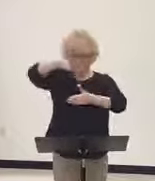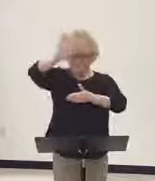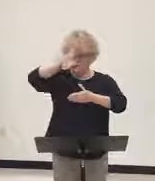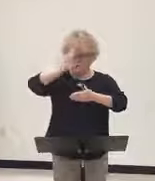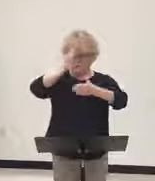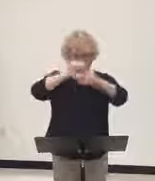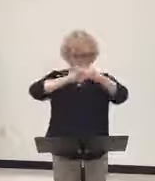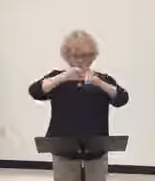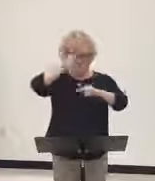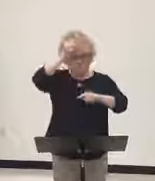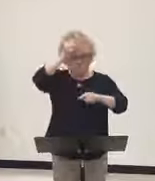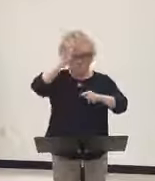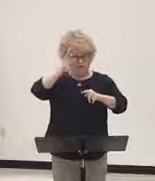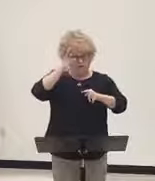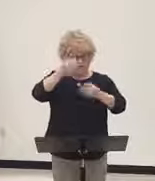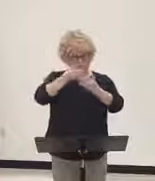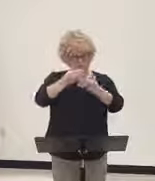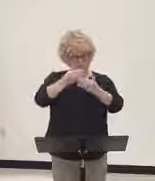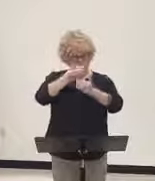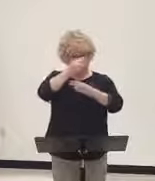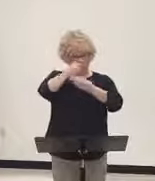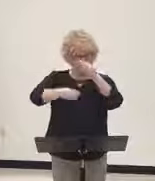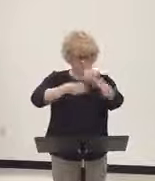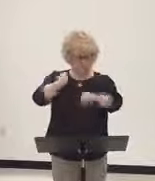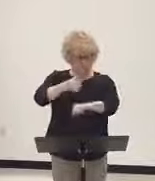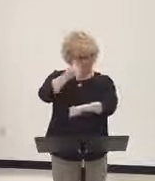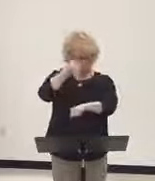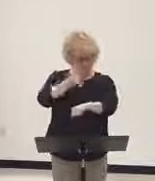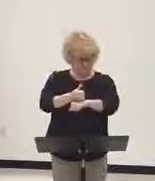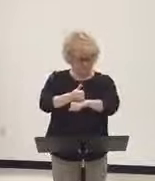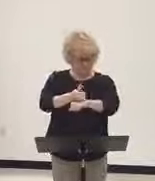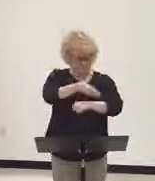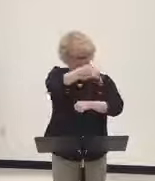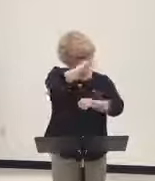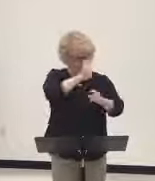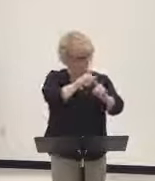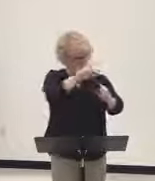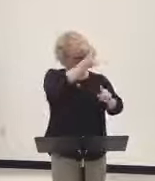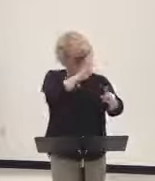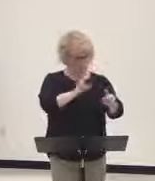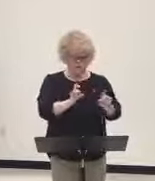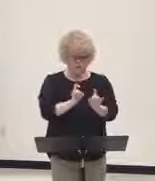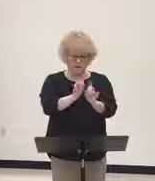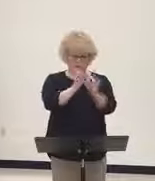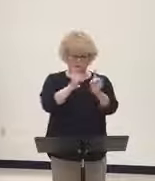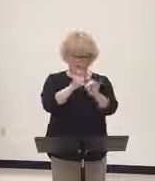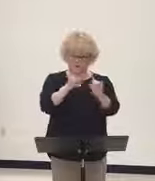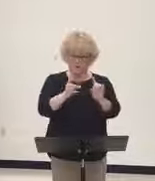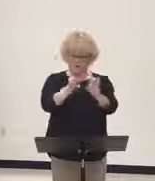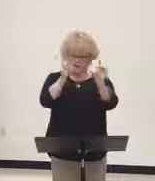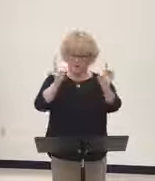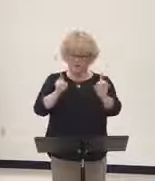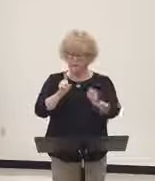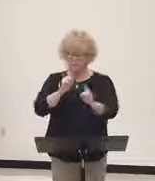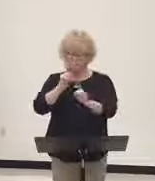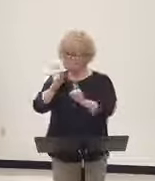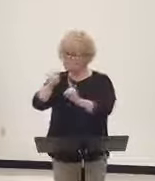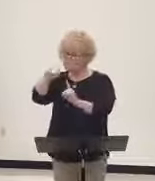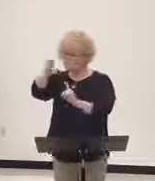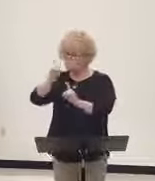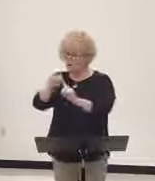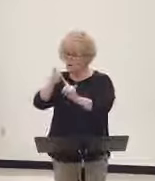only begotten Son of God, born of the Father before all ages, God from God, light from